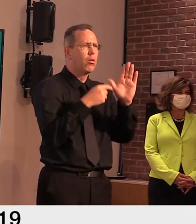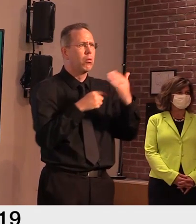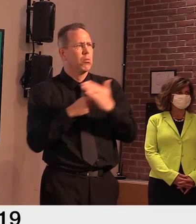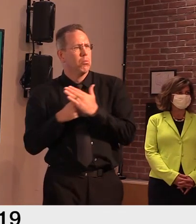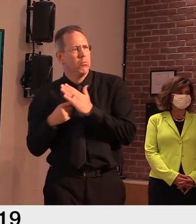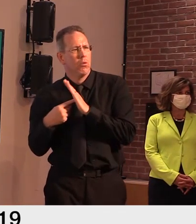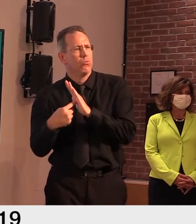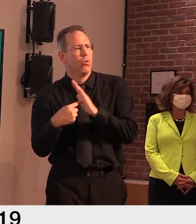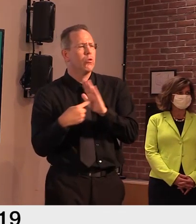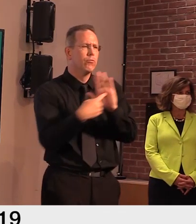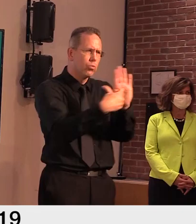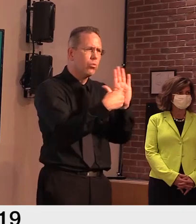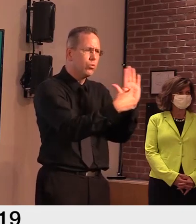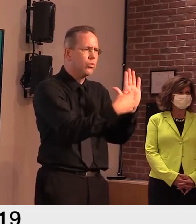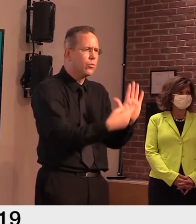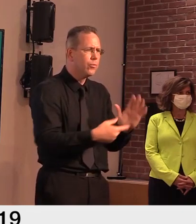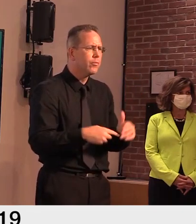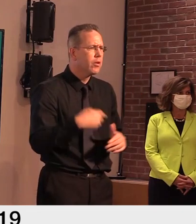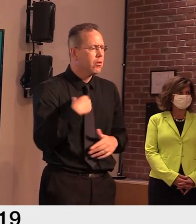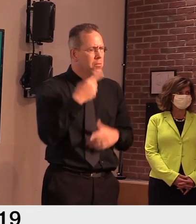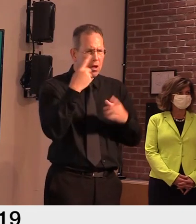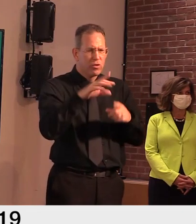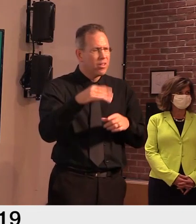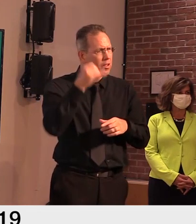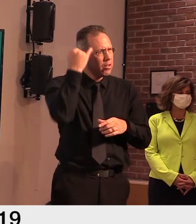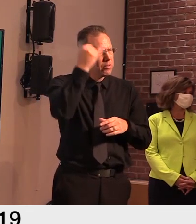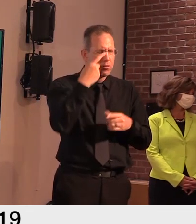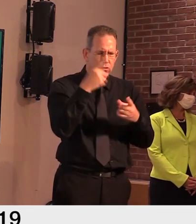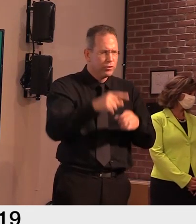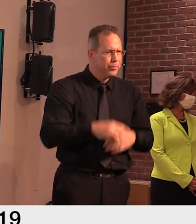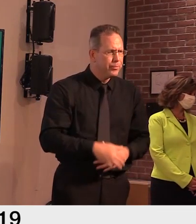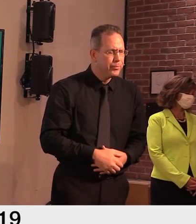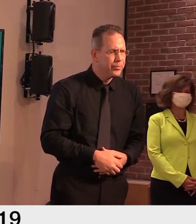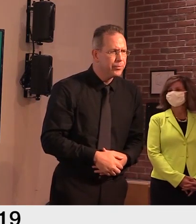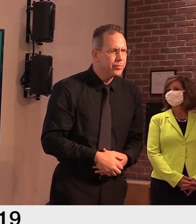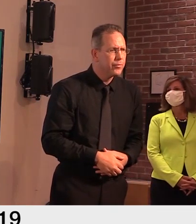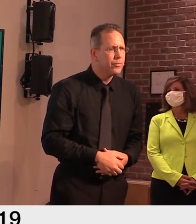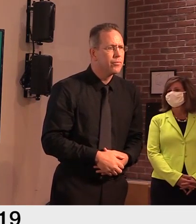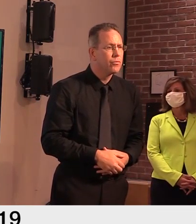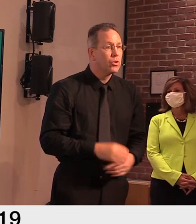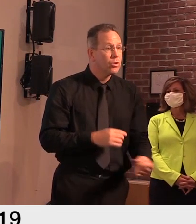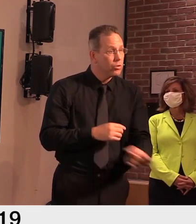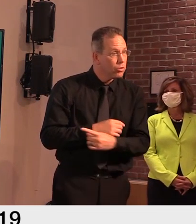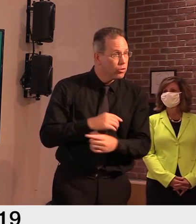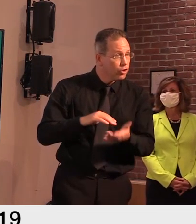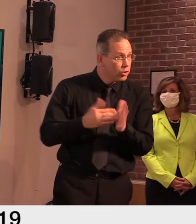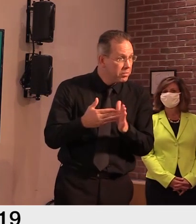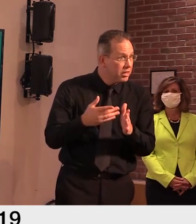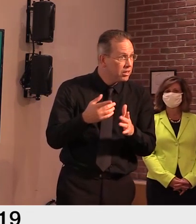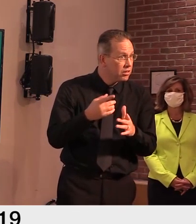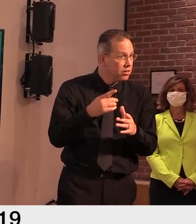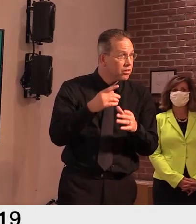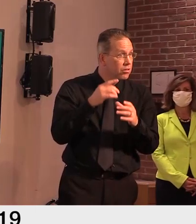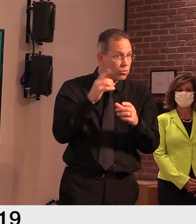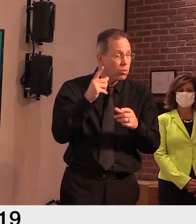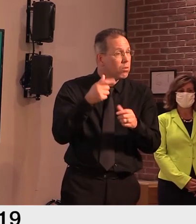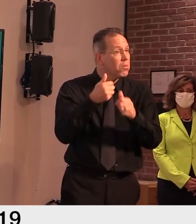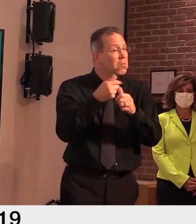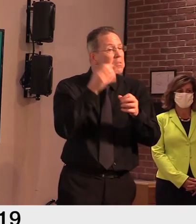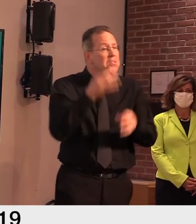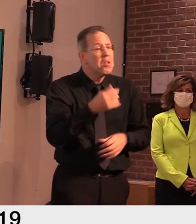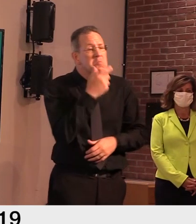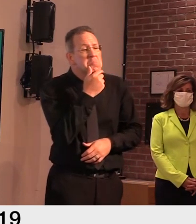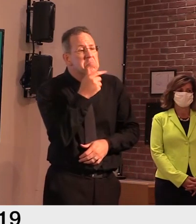ferret out. But you have correctly hit on an area where we believe we need additional focus to ensure additional